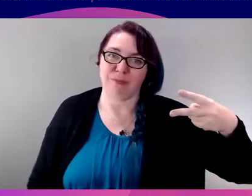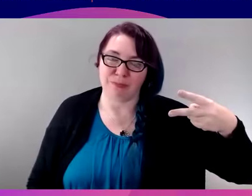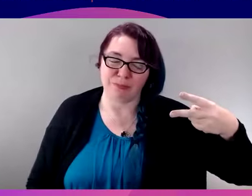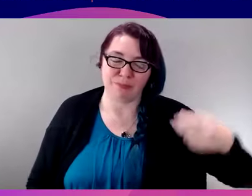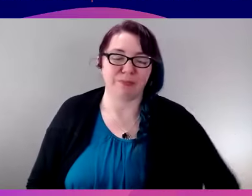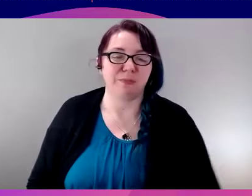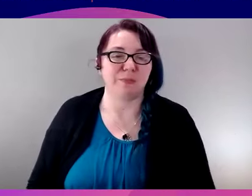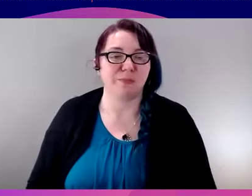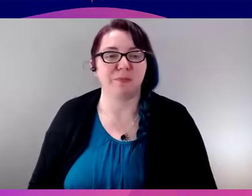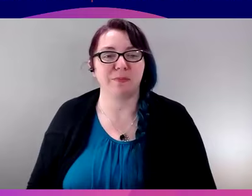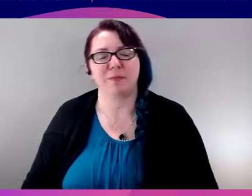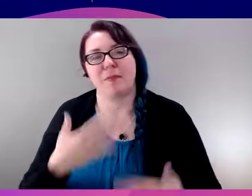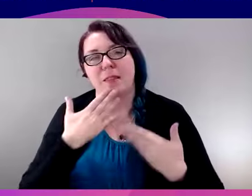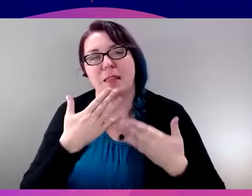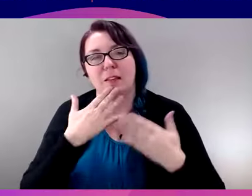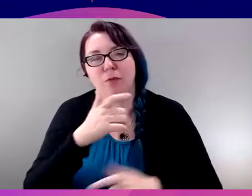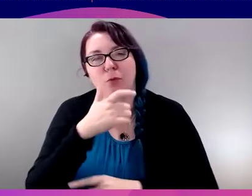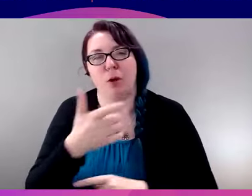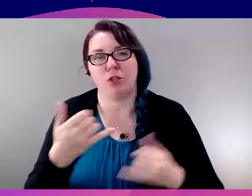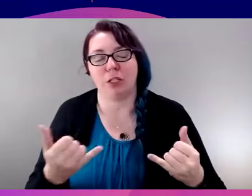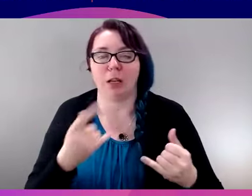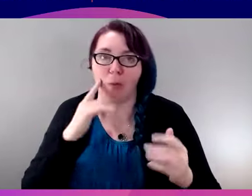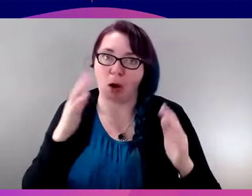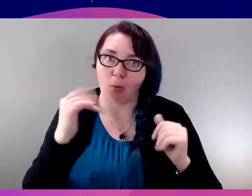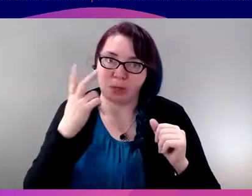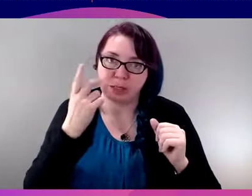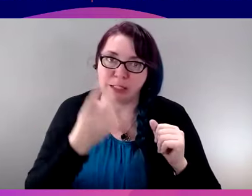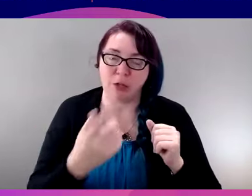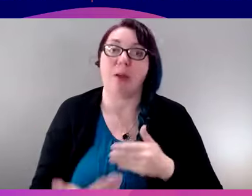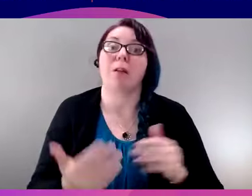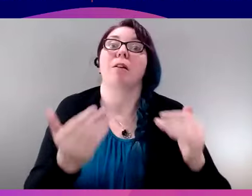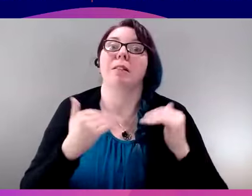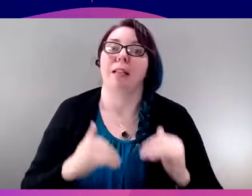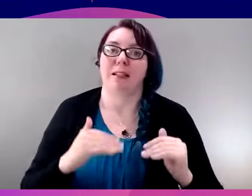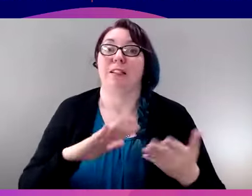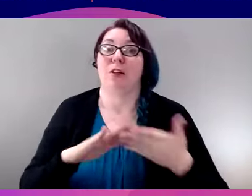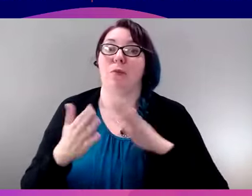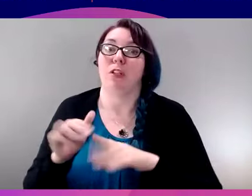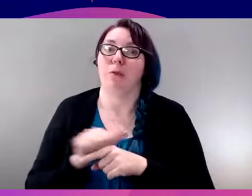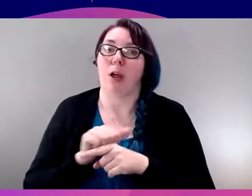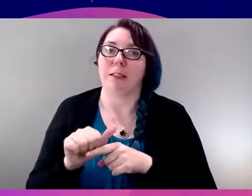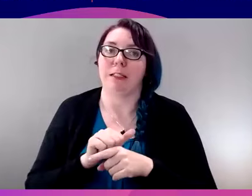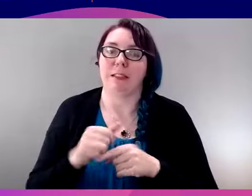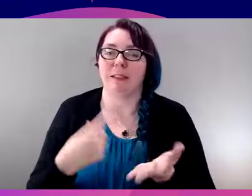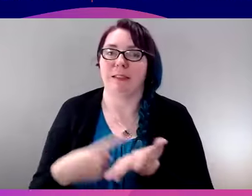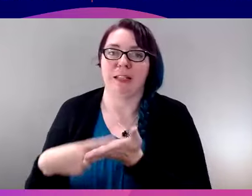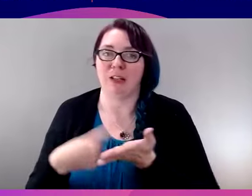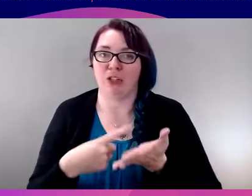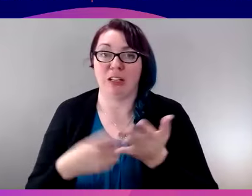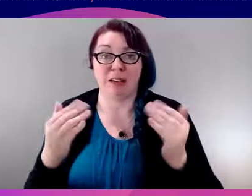And thank you for joining us today. We truly hope to see you all at our next community of practice, and we would love to answer any questions you may have